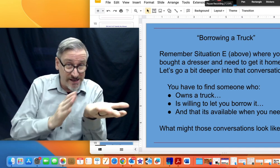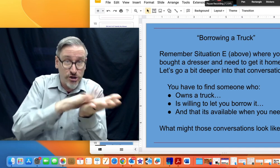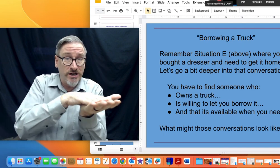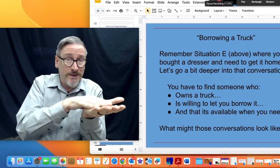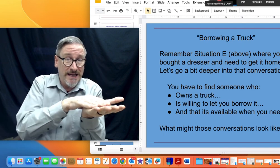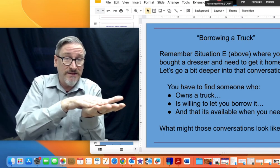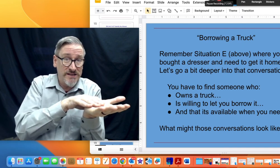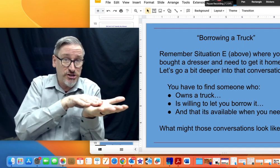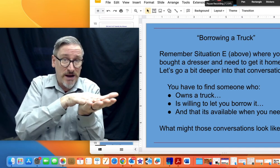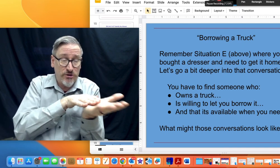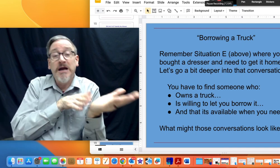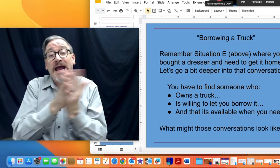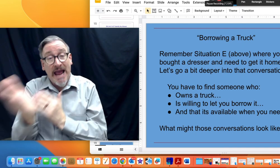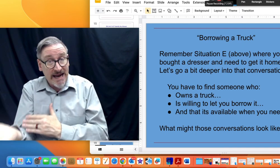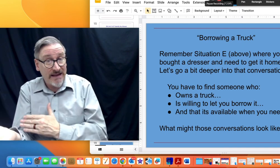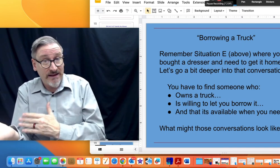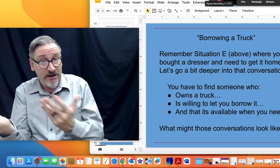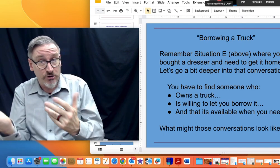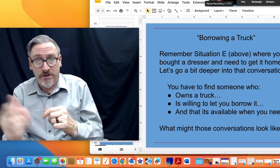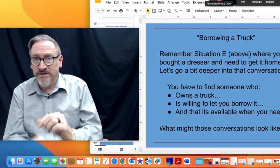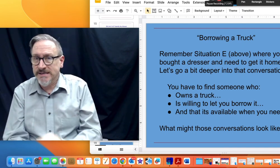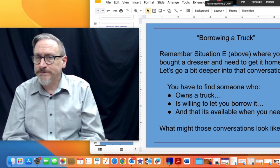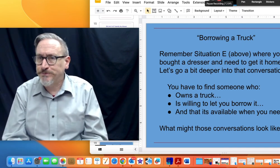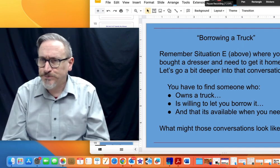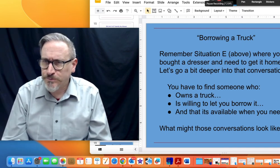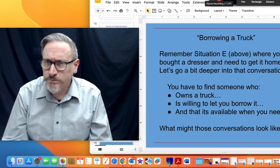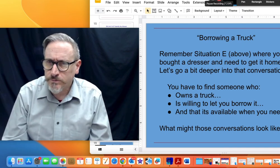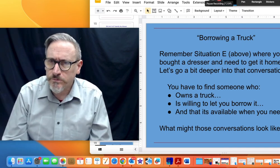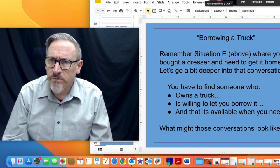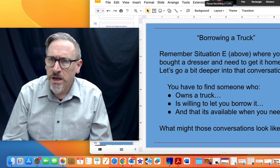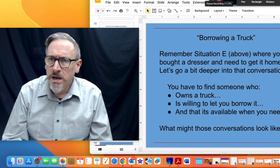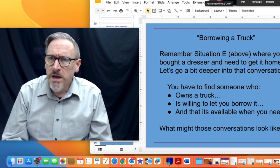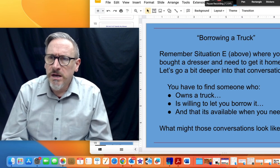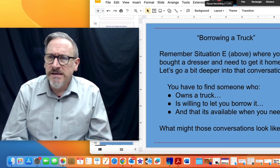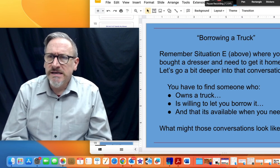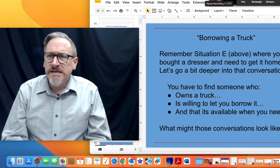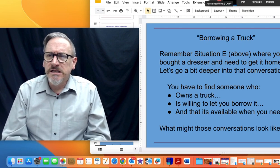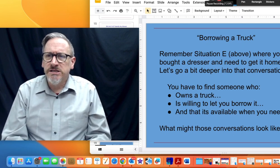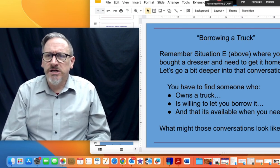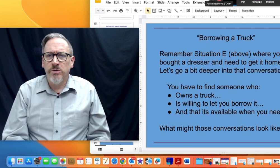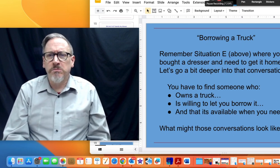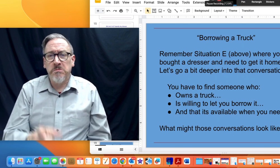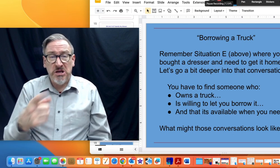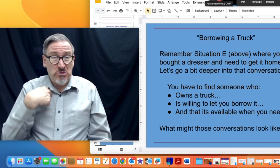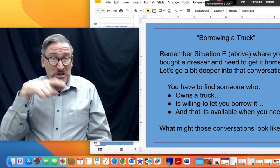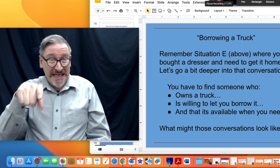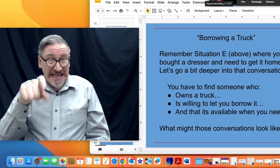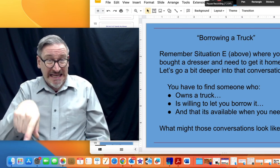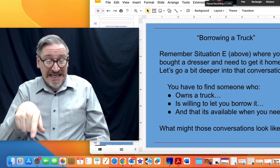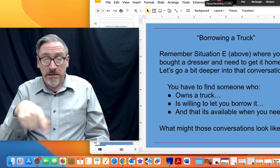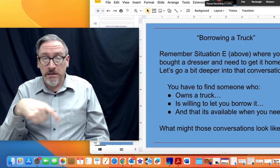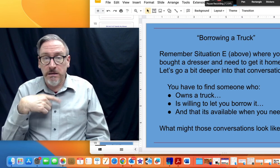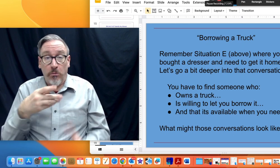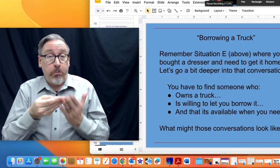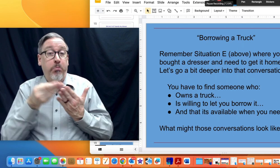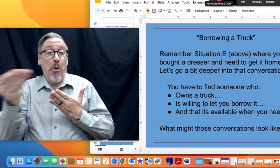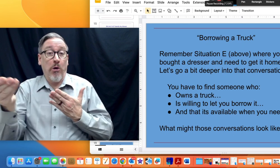is good at the beginning of this chapter and at the end to revisit. So